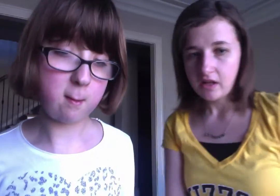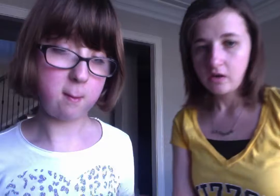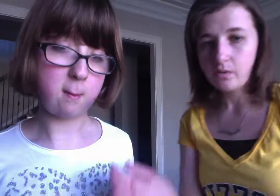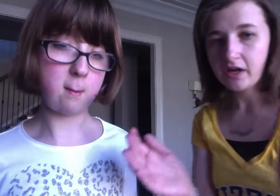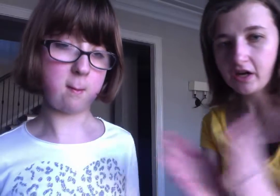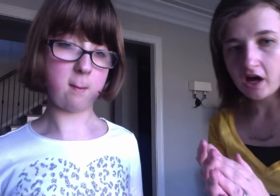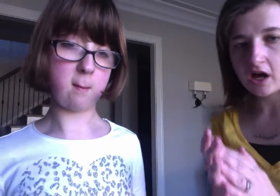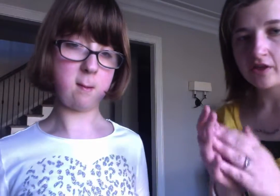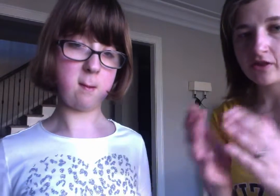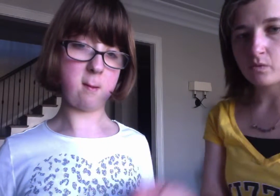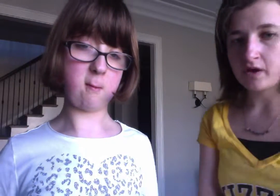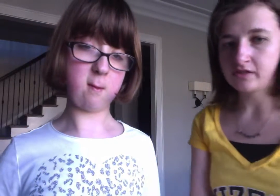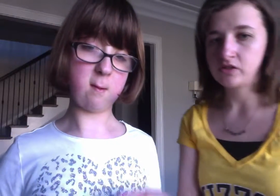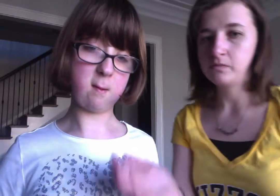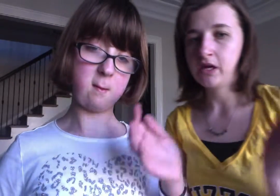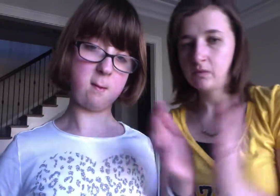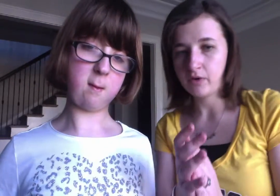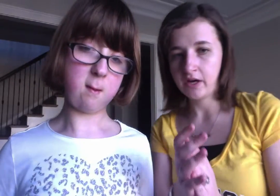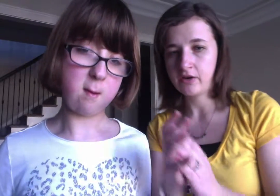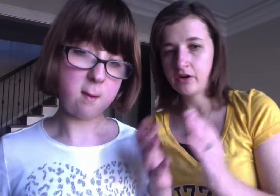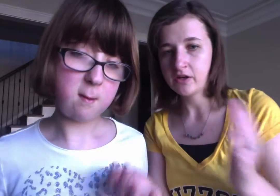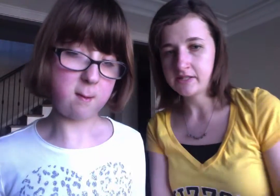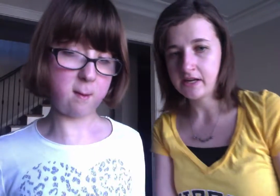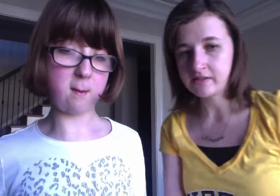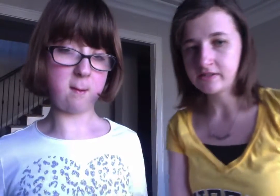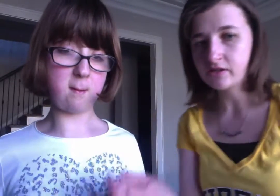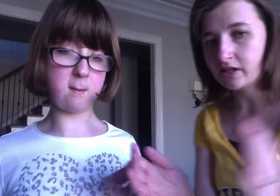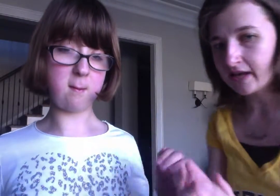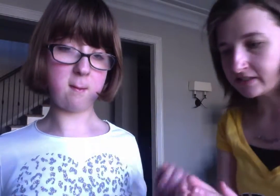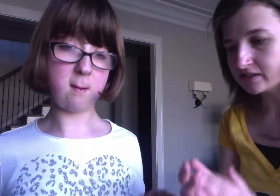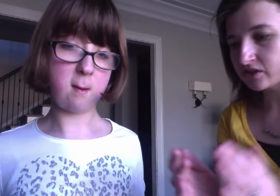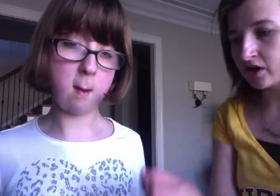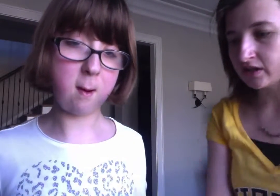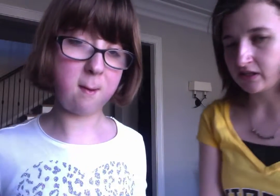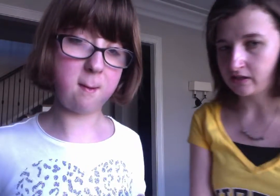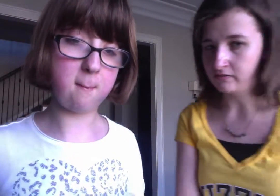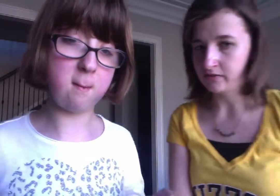children. We are the ones to make a brighter day. So let's start giving.